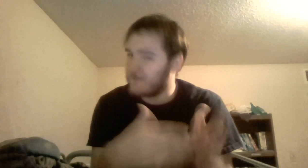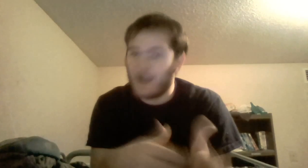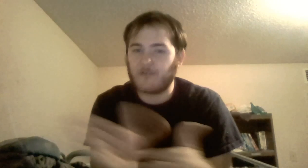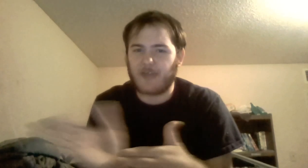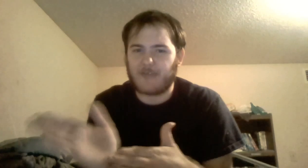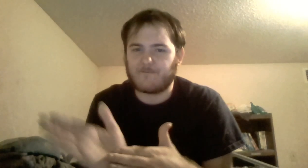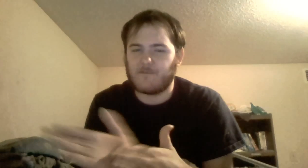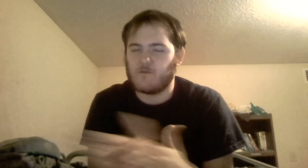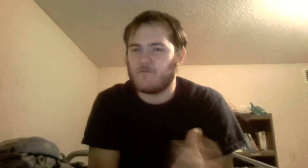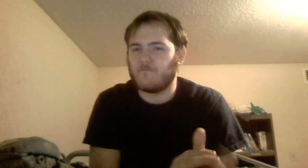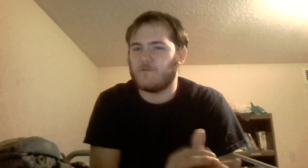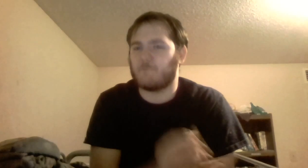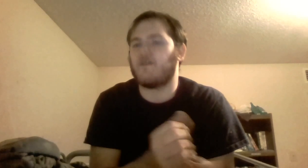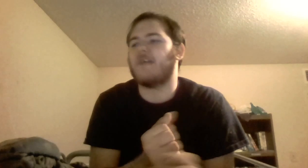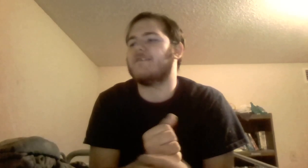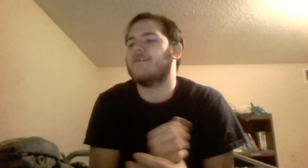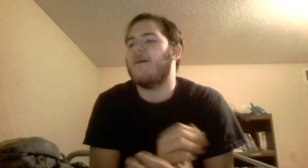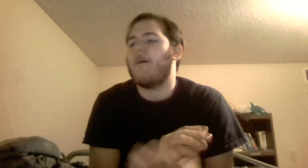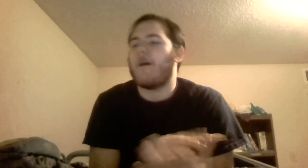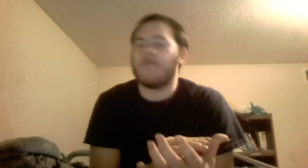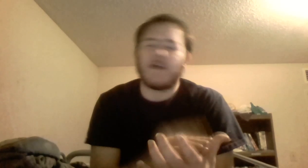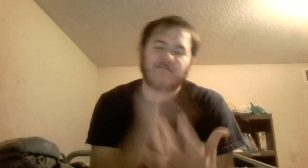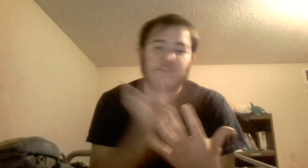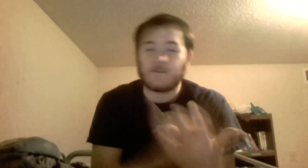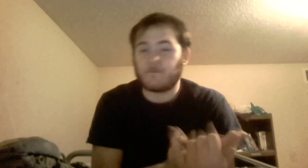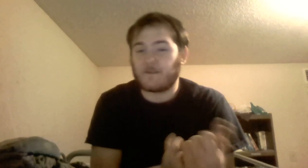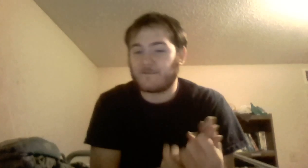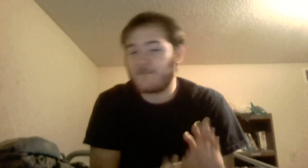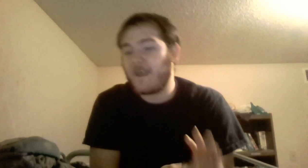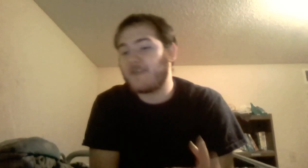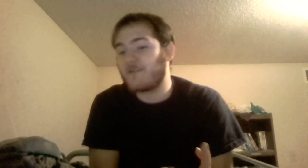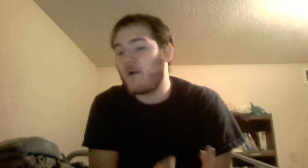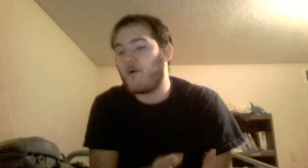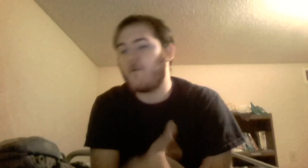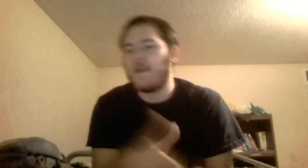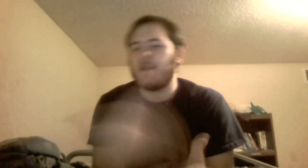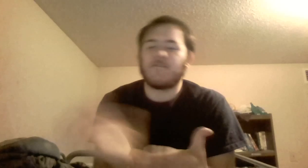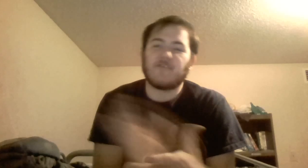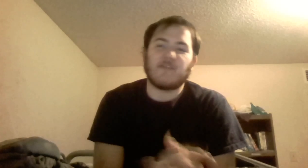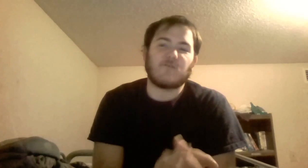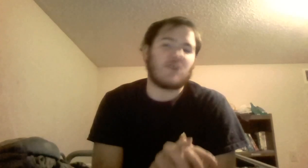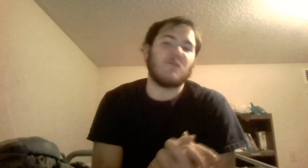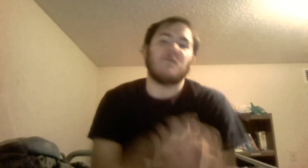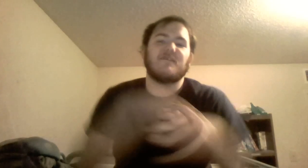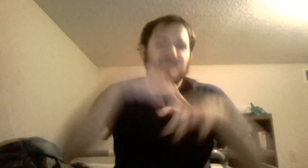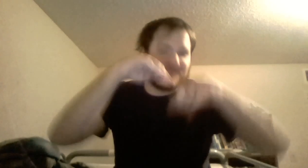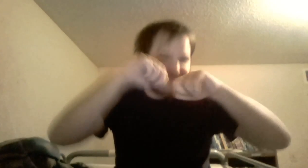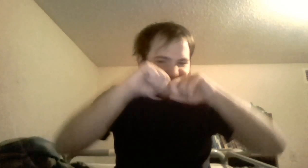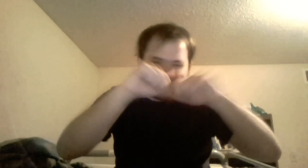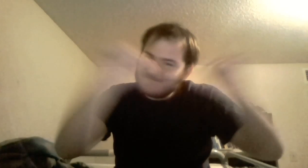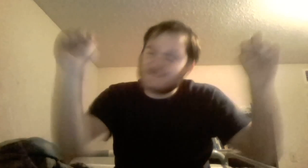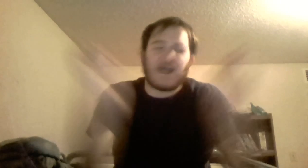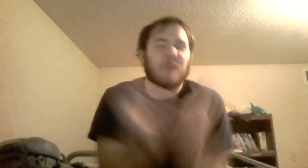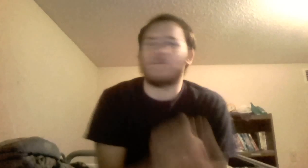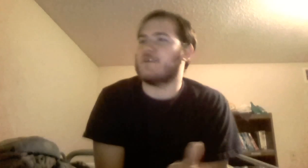allowed at the new place. And now Jerry's going to the place today, so he has to take a front, which is not pleasing